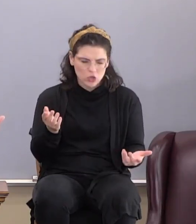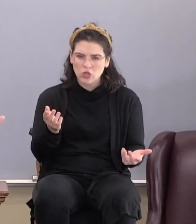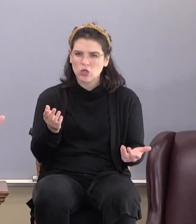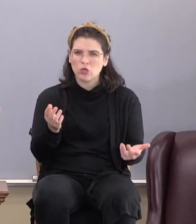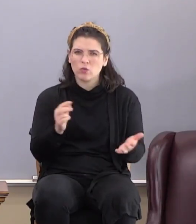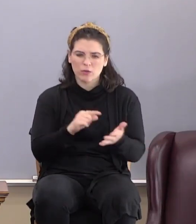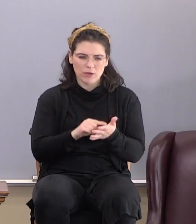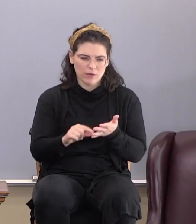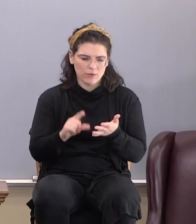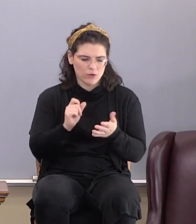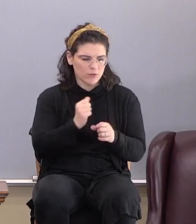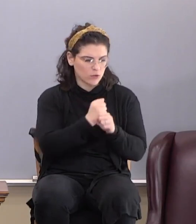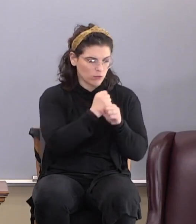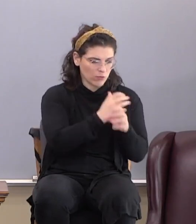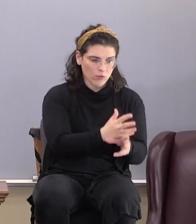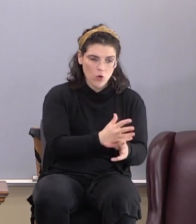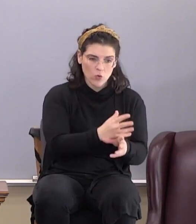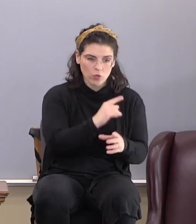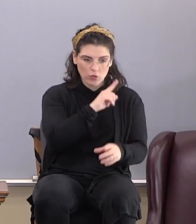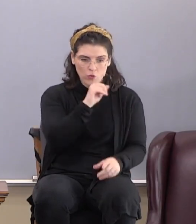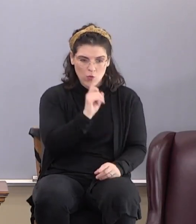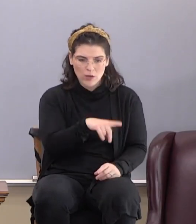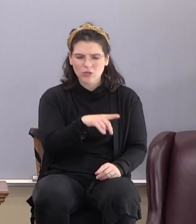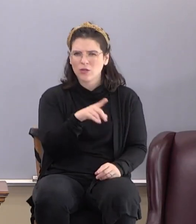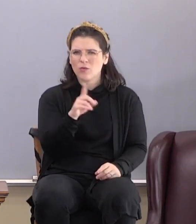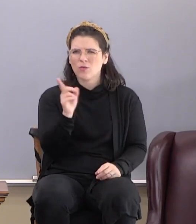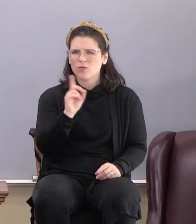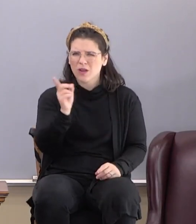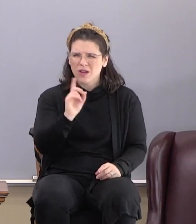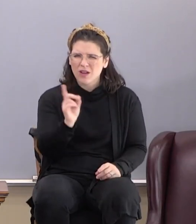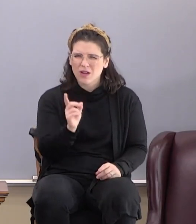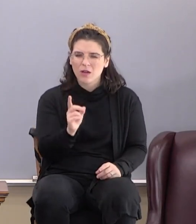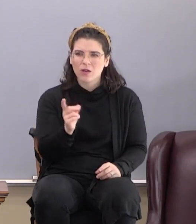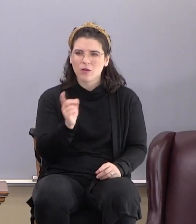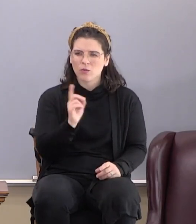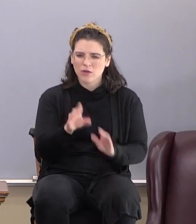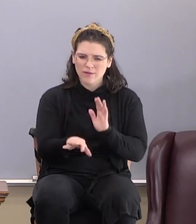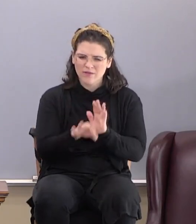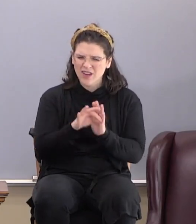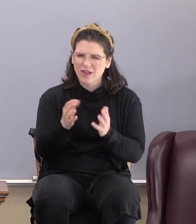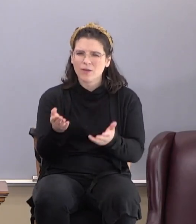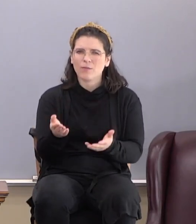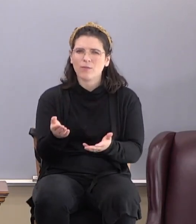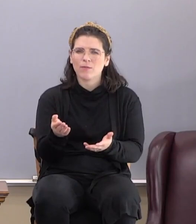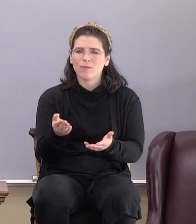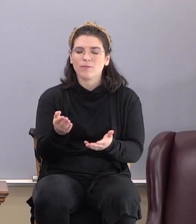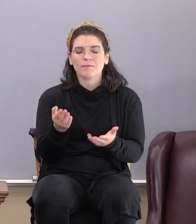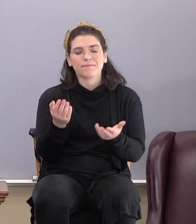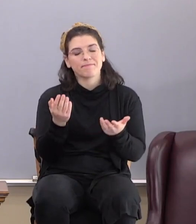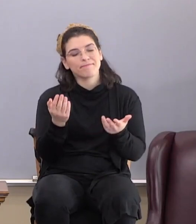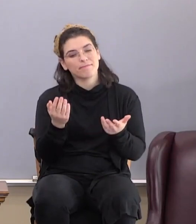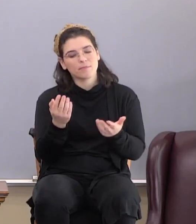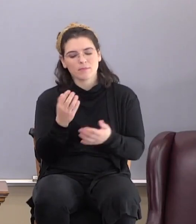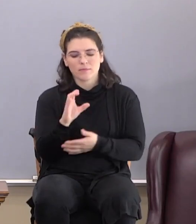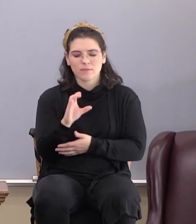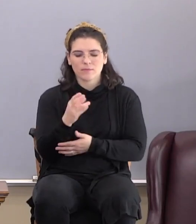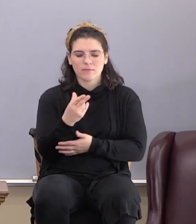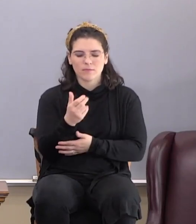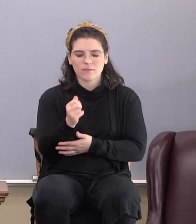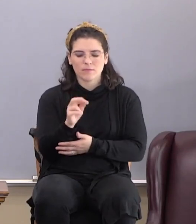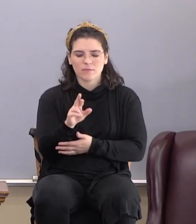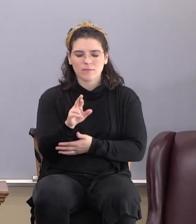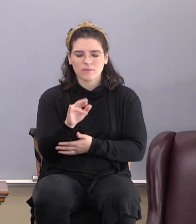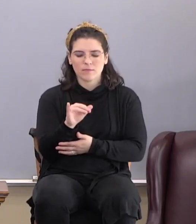intended to provoke, well, think about that for a second. Where are you going to find him? Now, charismatics go bananas,